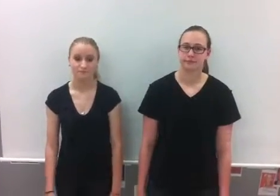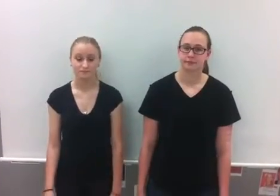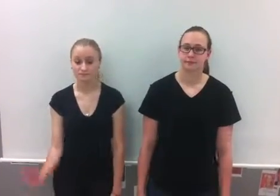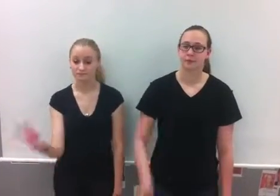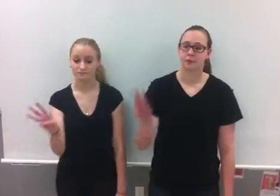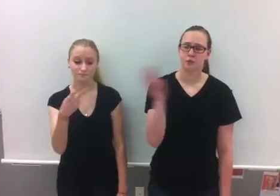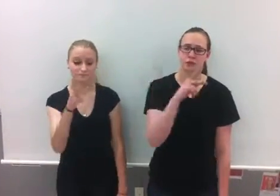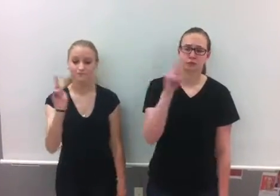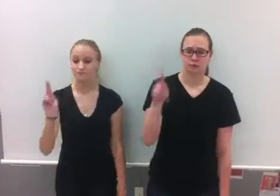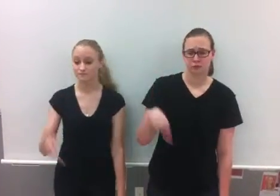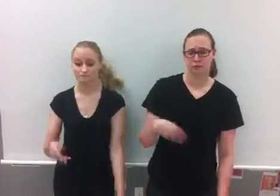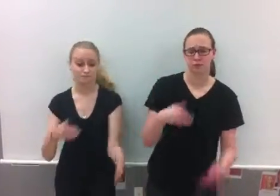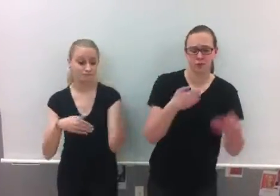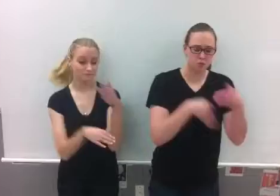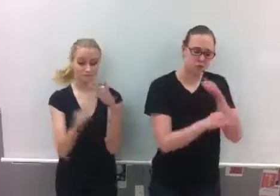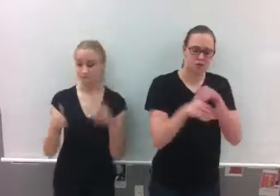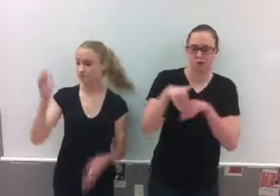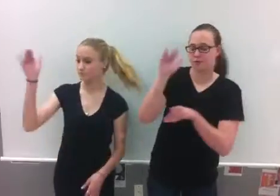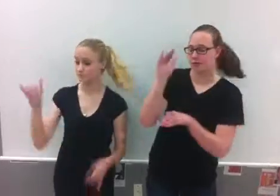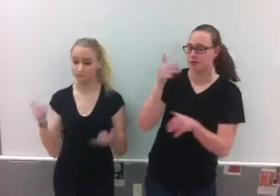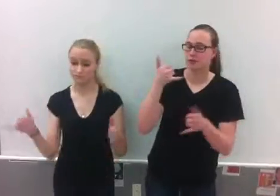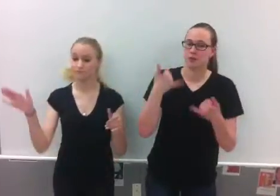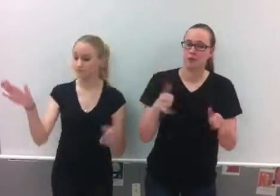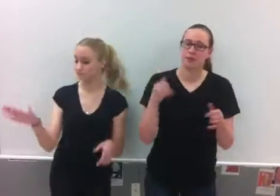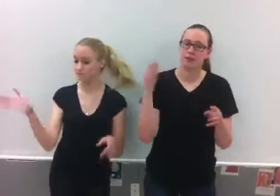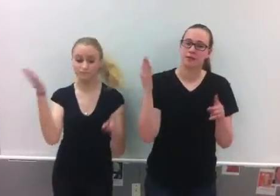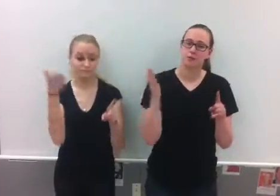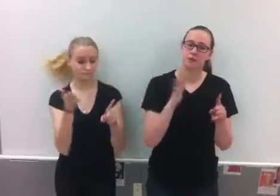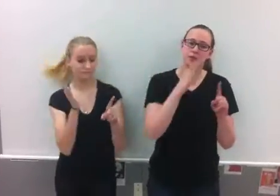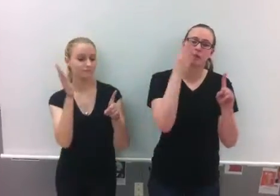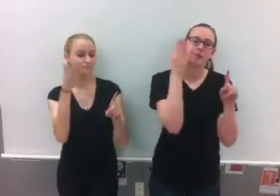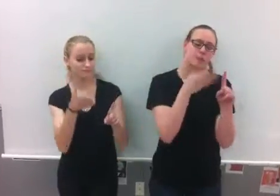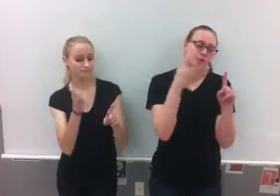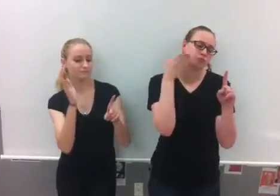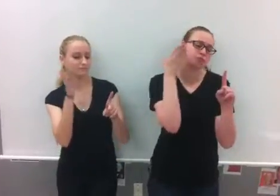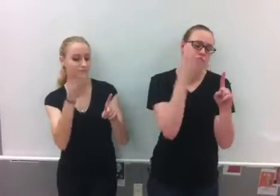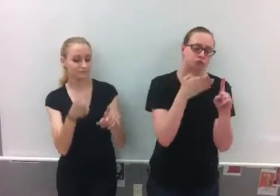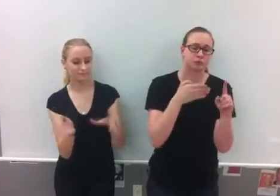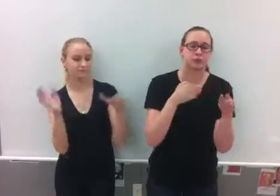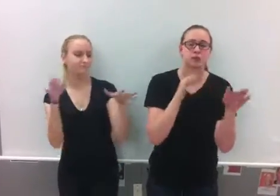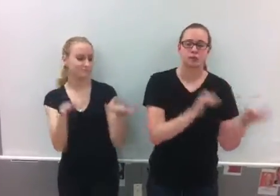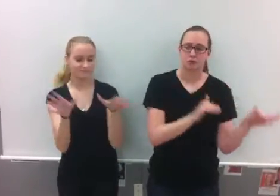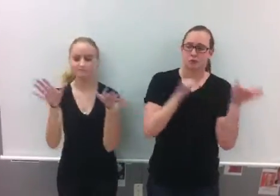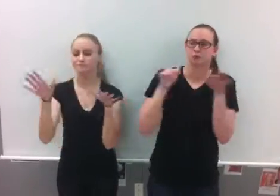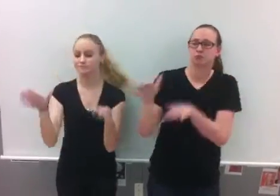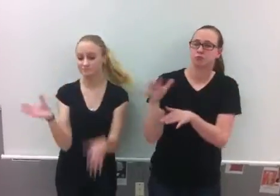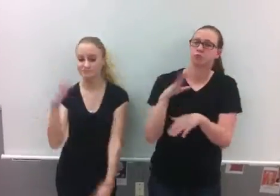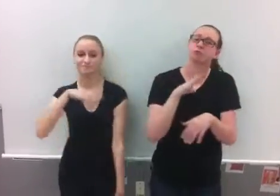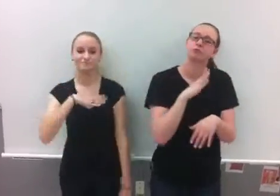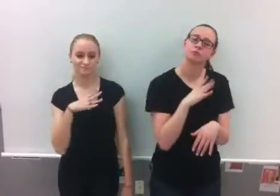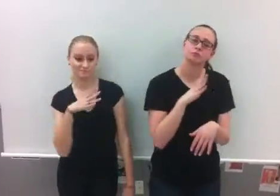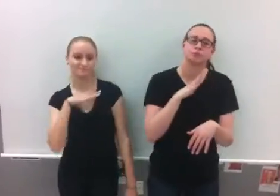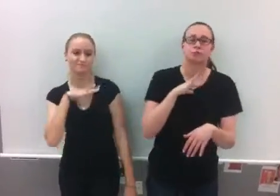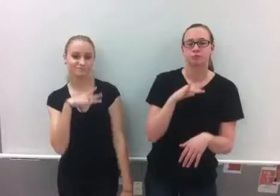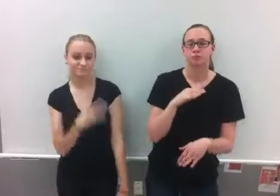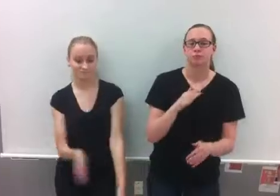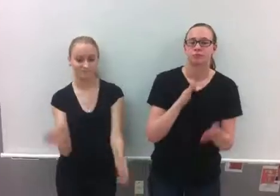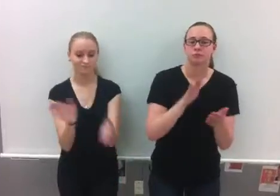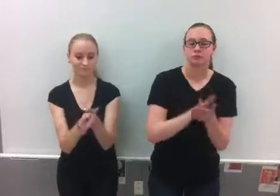In New West Philadelphia, born and raised on the playground, the drama since both of my days, chillin' out, maxin', relaxin', all coolin', all